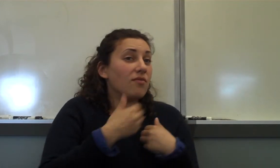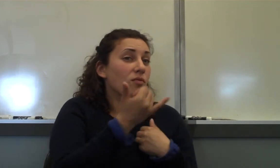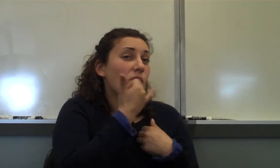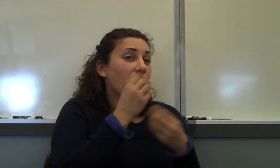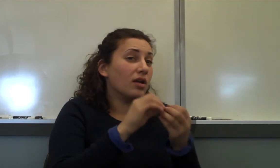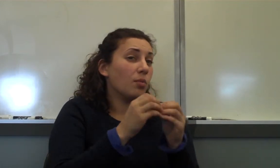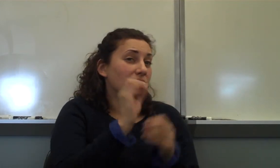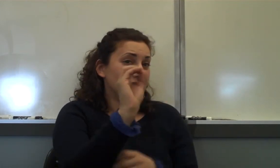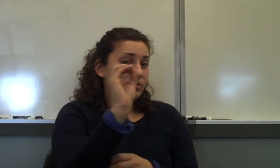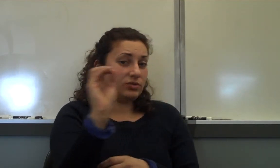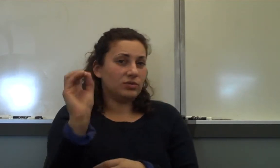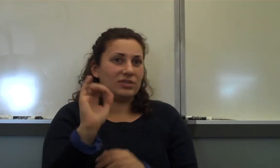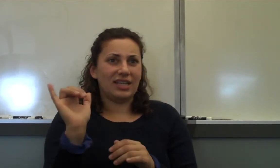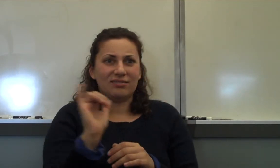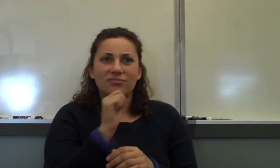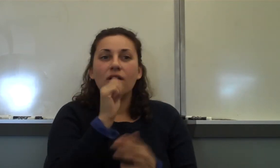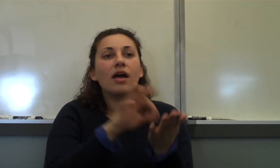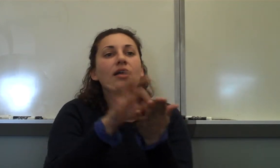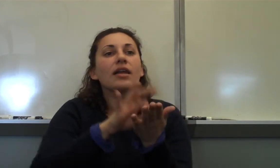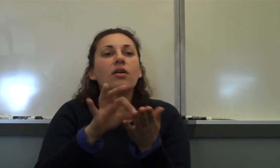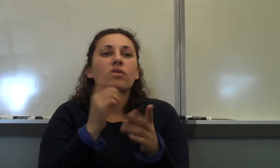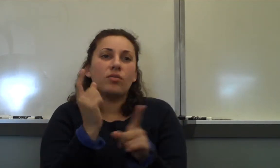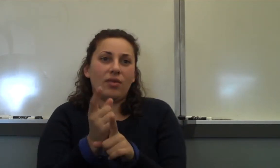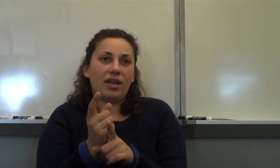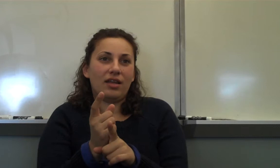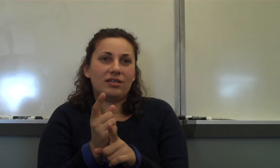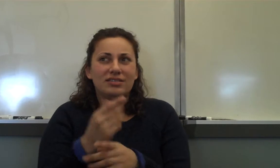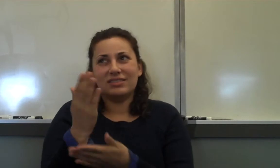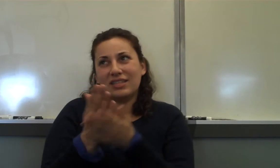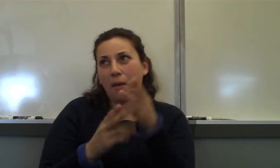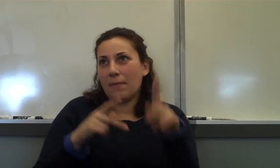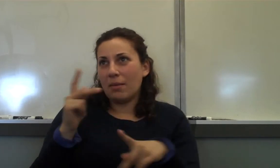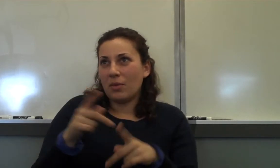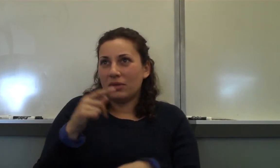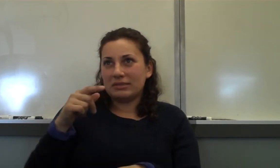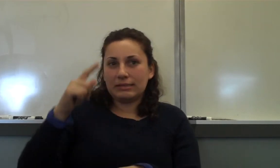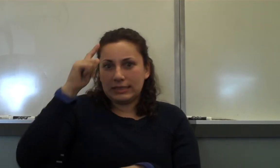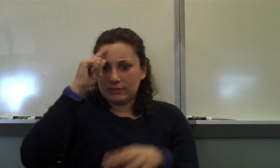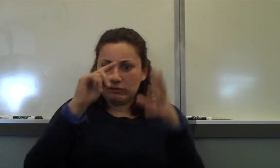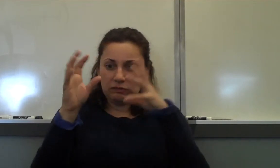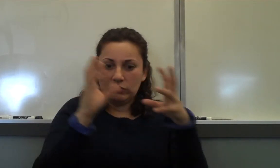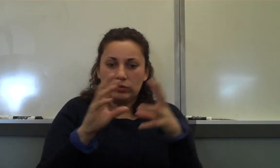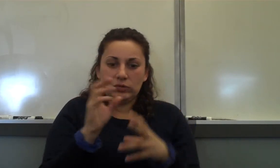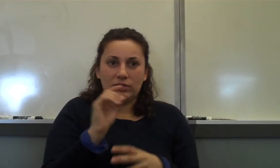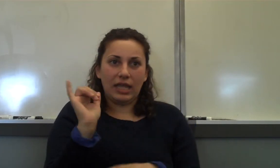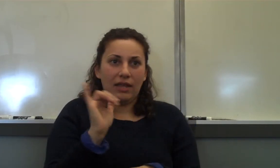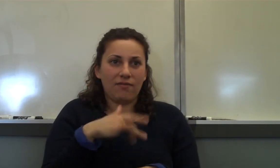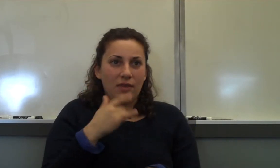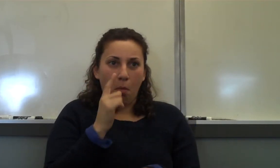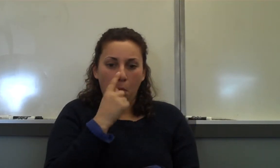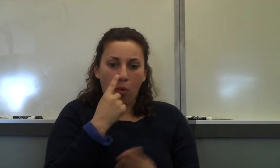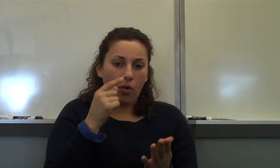people call that mathematical dyslexia or just getting bored with pushing the zero button, whatever,